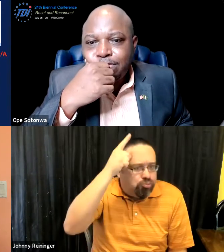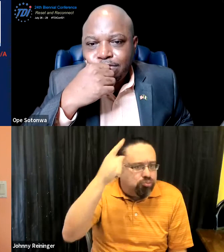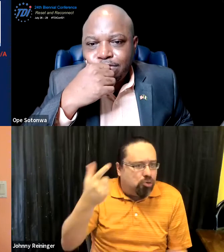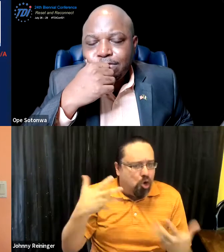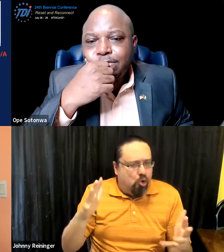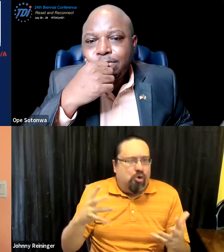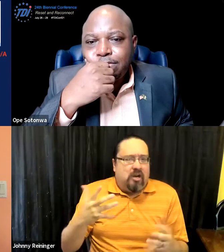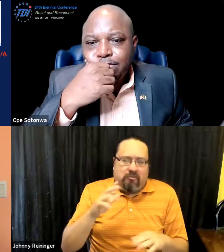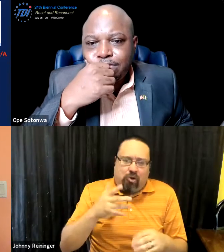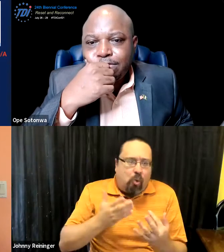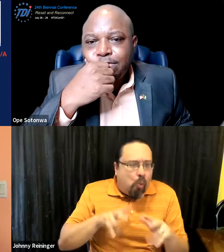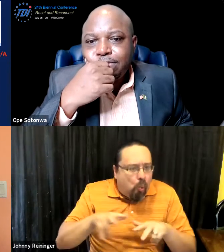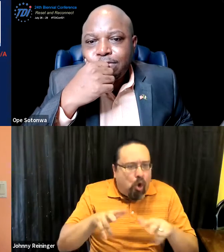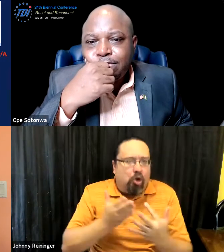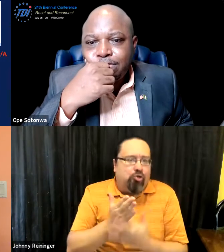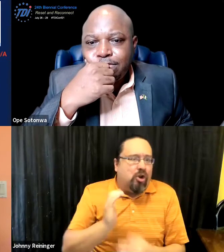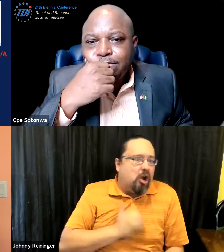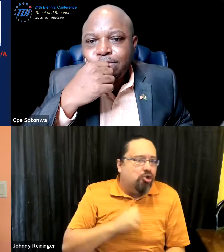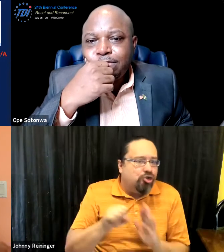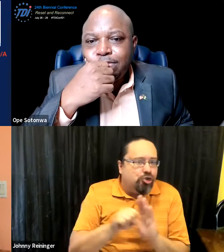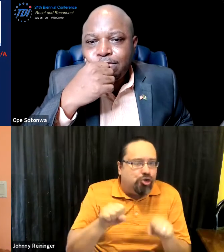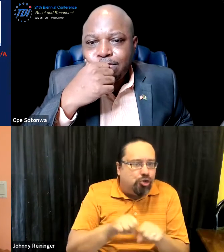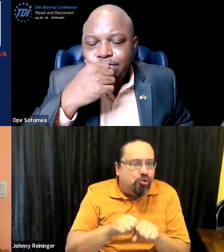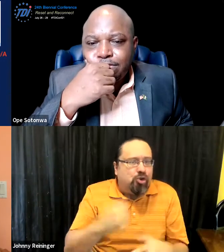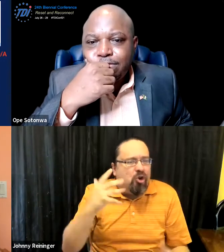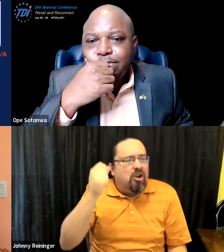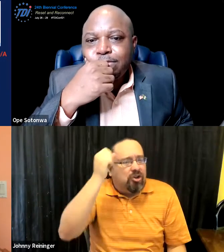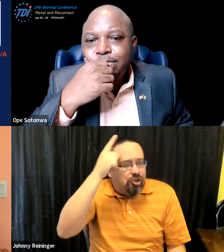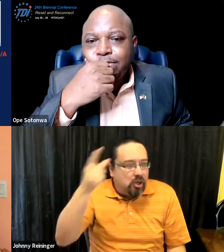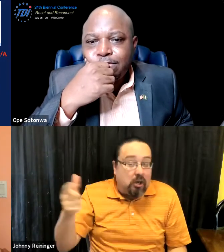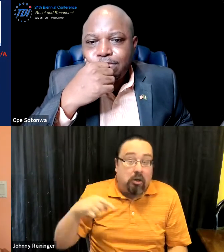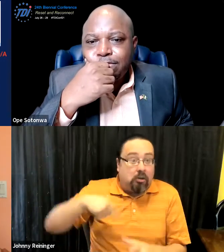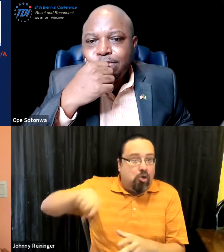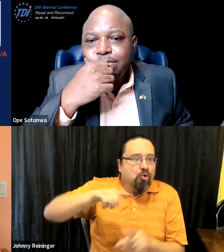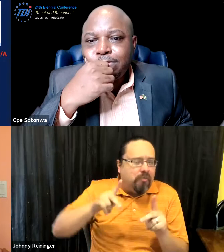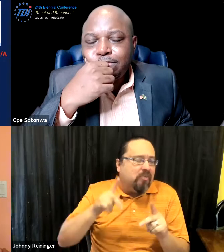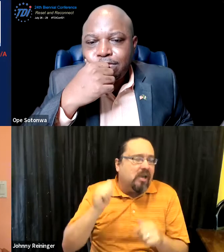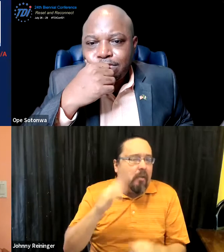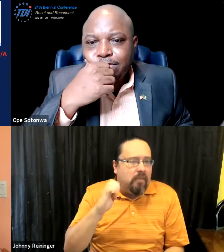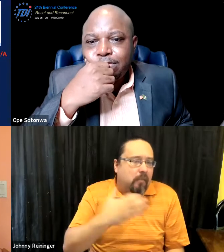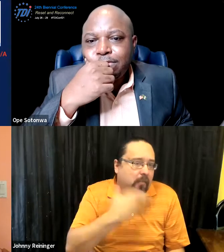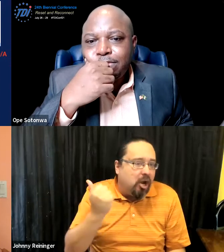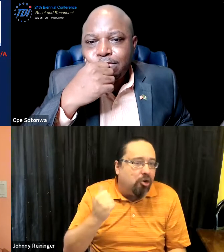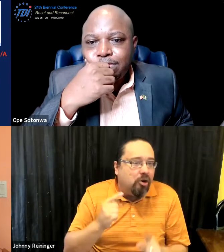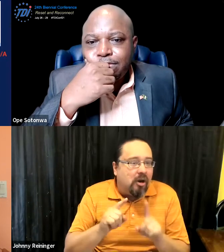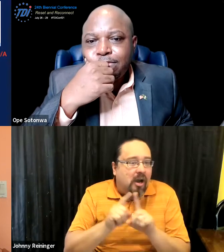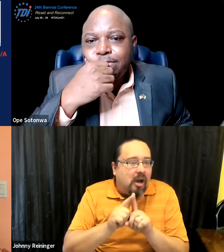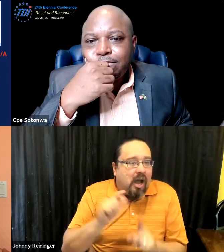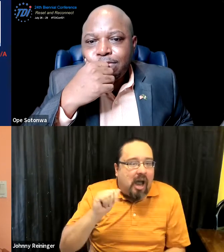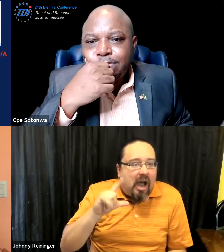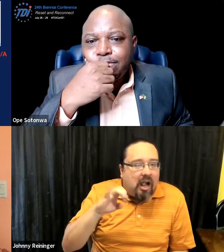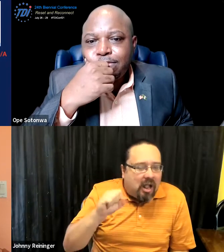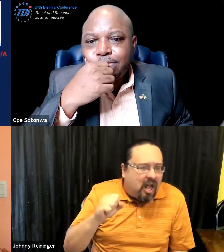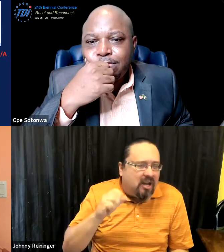in the state, and I understand it. I've walked through our shoes. You know, if you